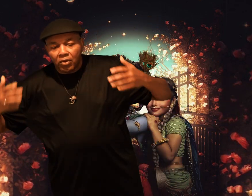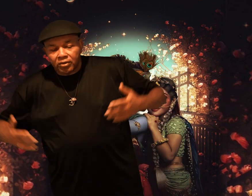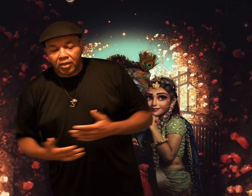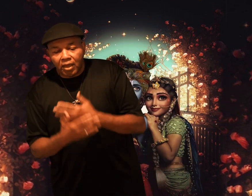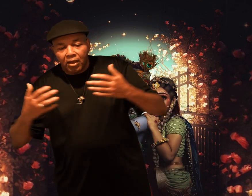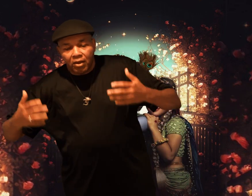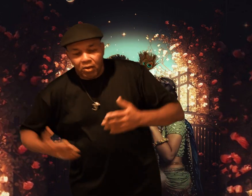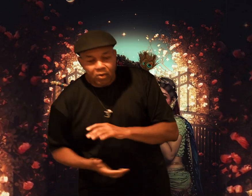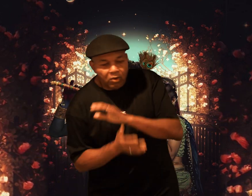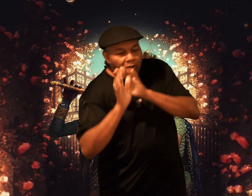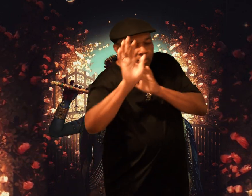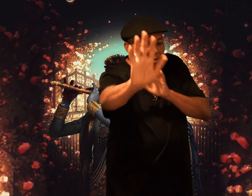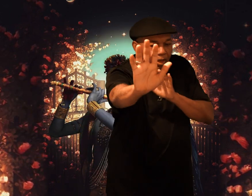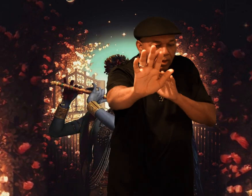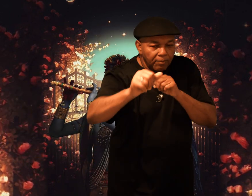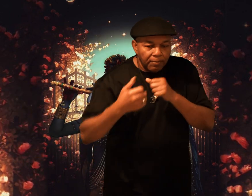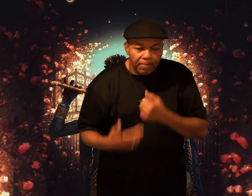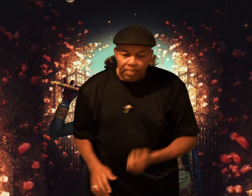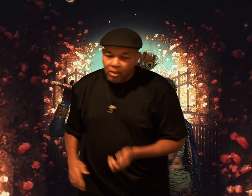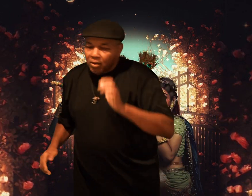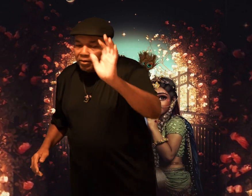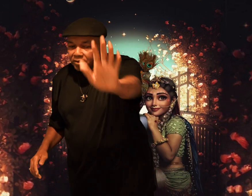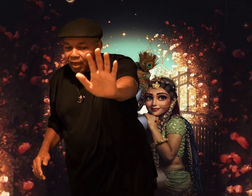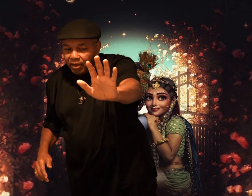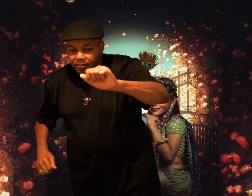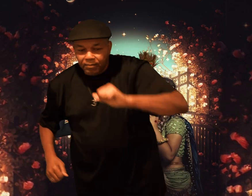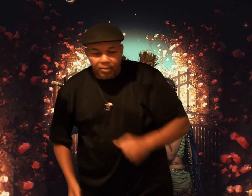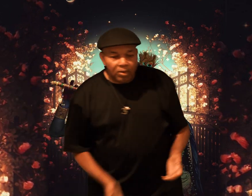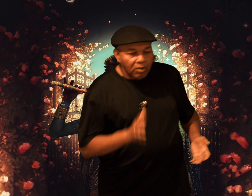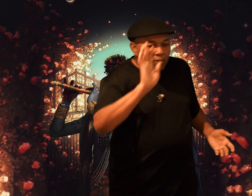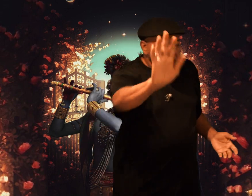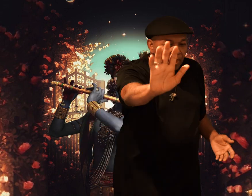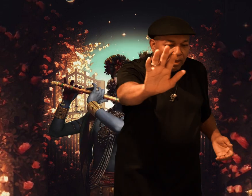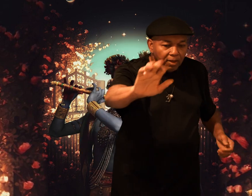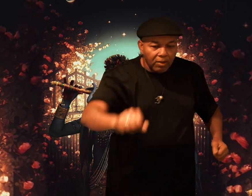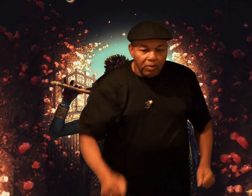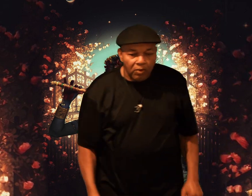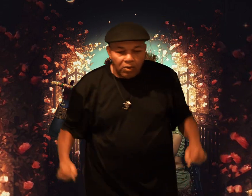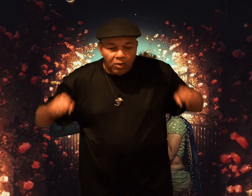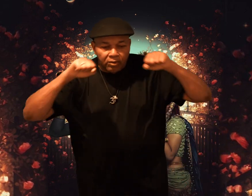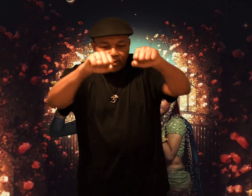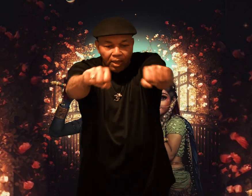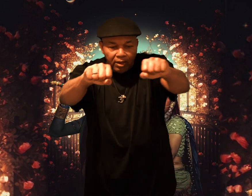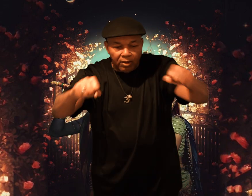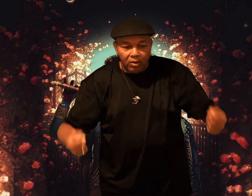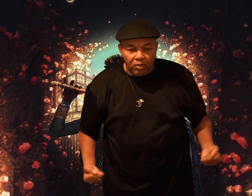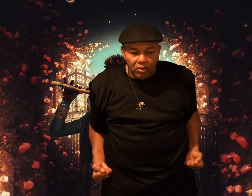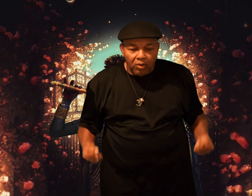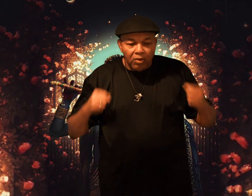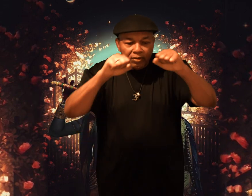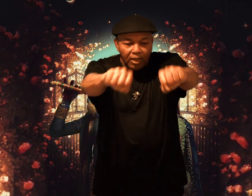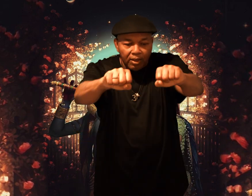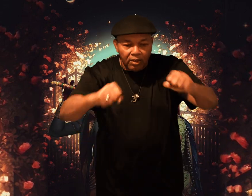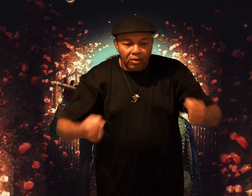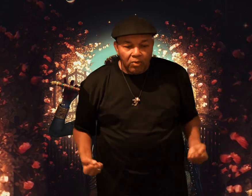right here, right now. We don't have to leap tall buildings in a single bound. There's a lot of good that we can